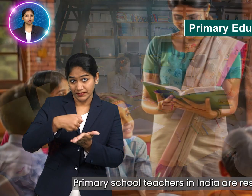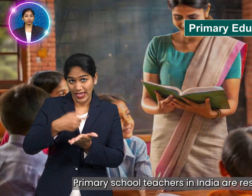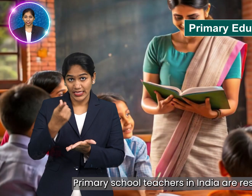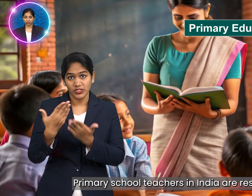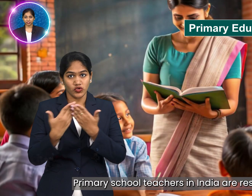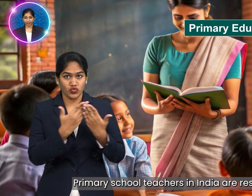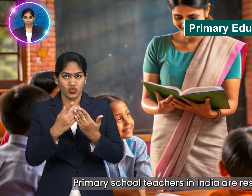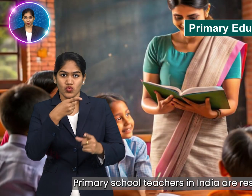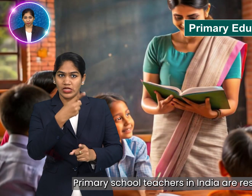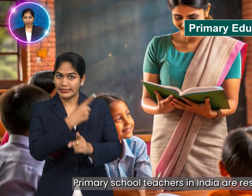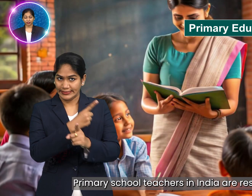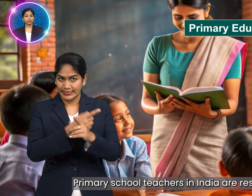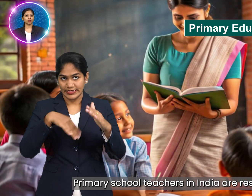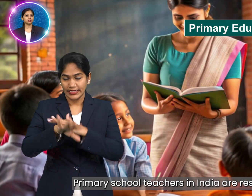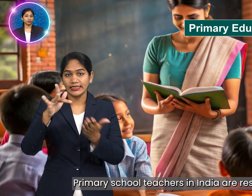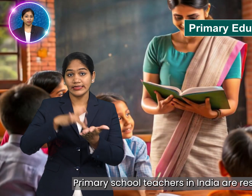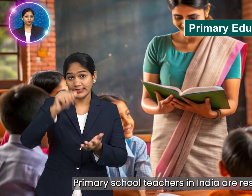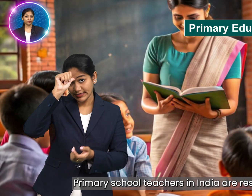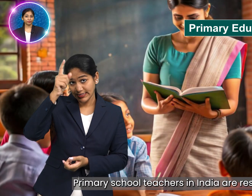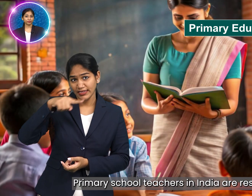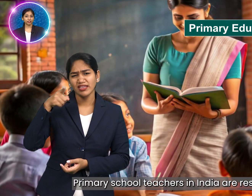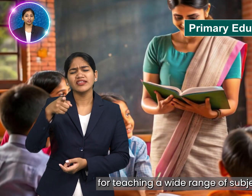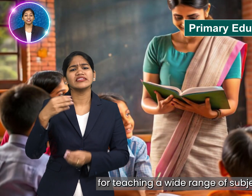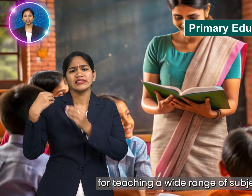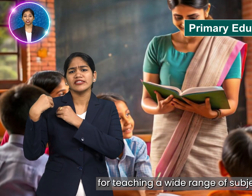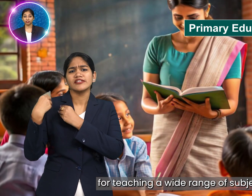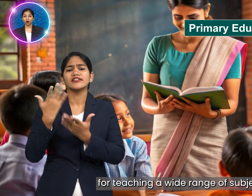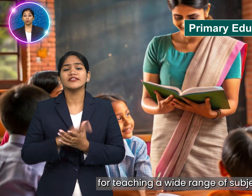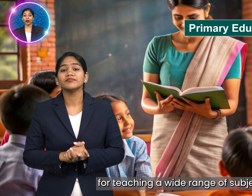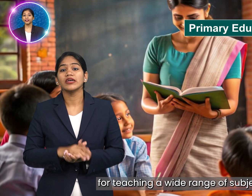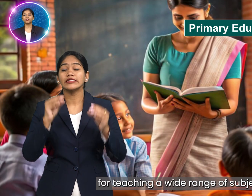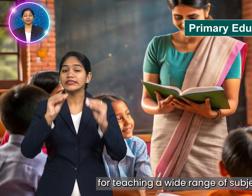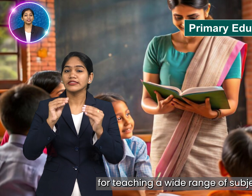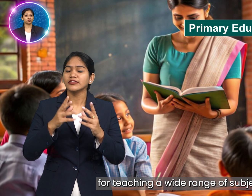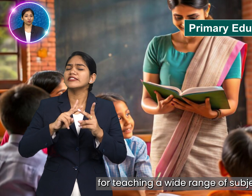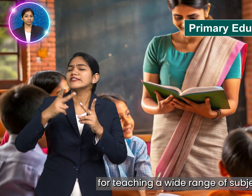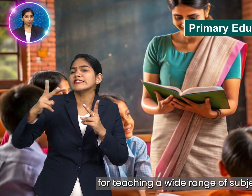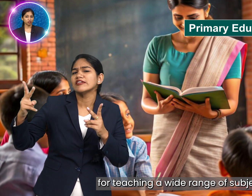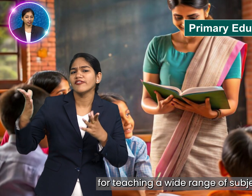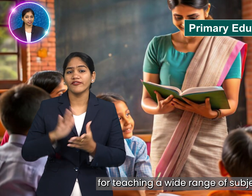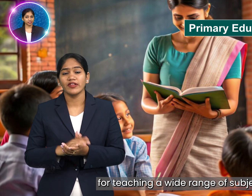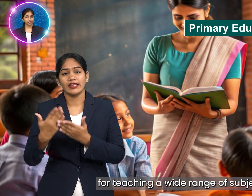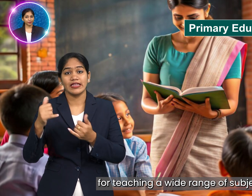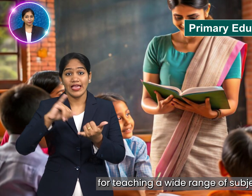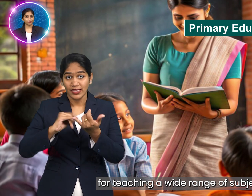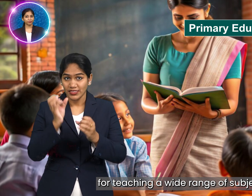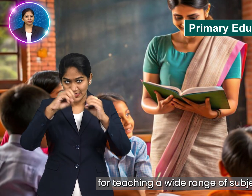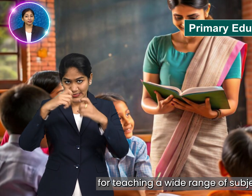Primary school teachers in India are responsible for teaching a wide range of